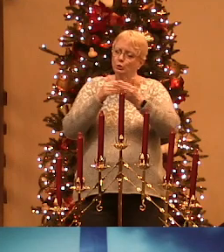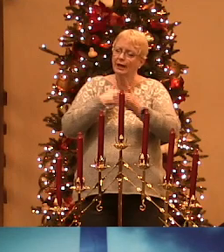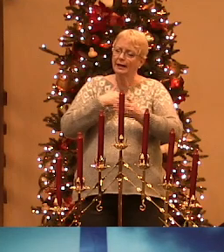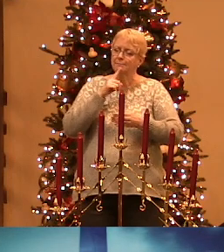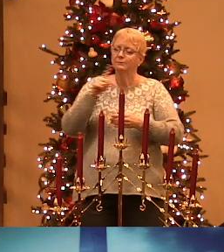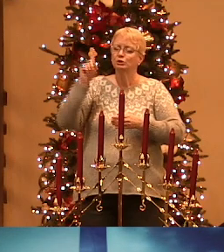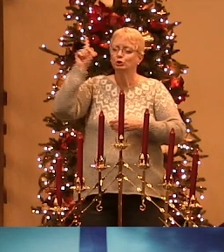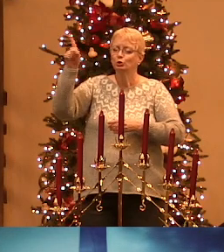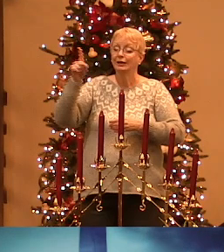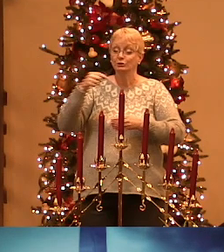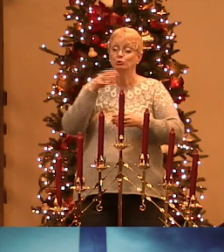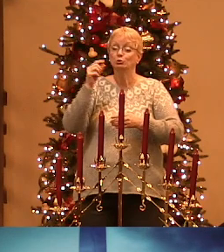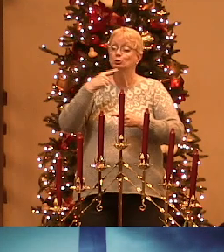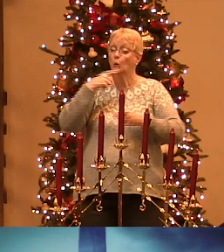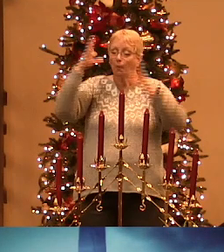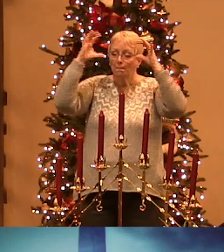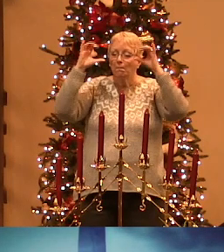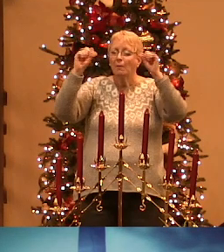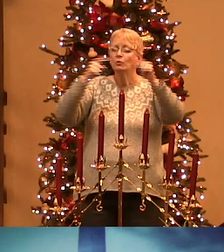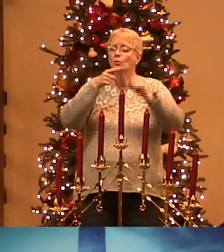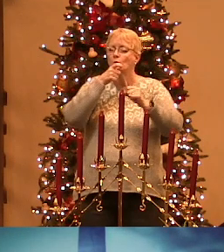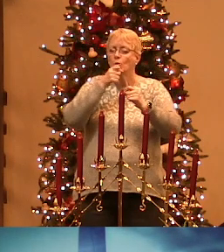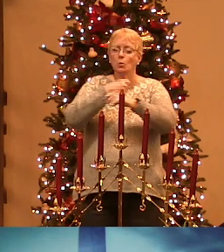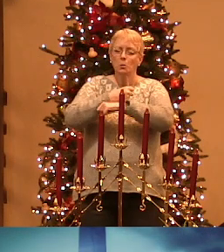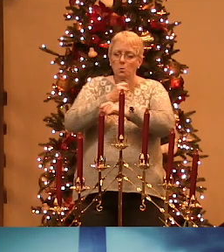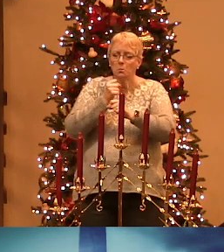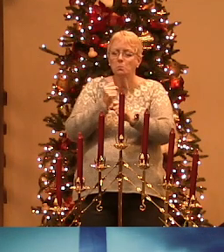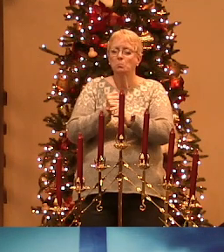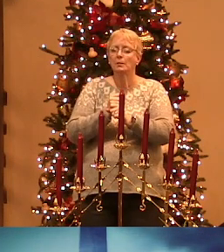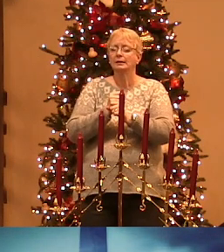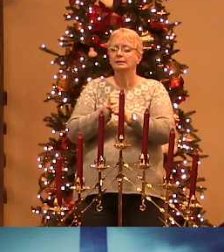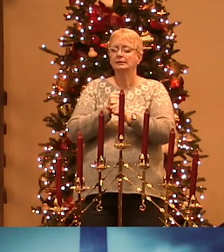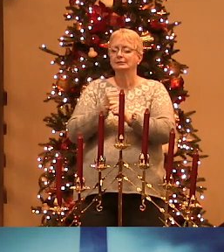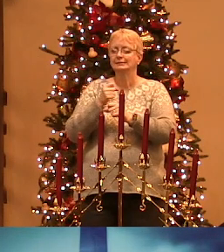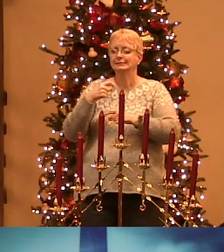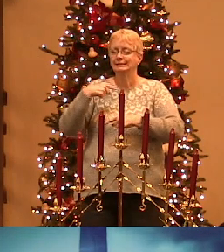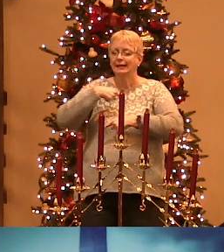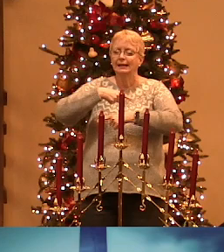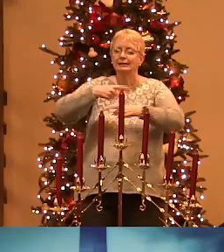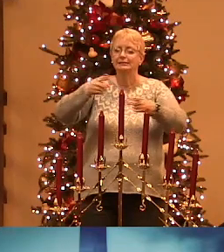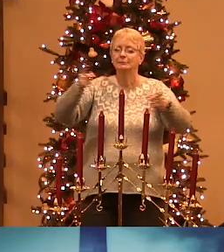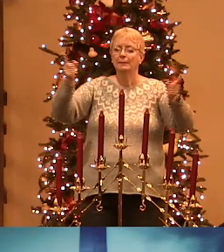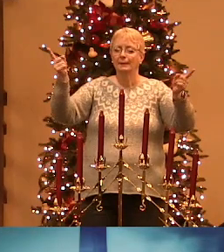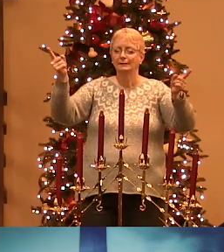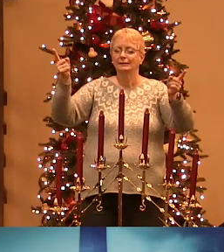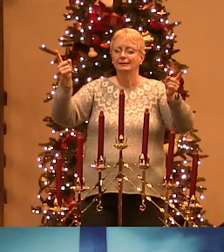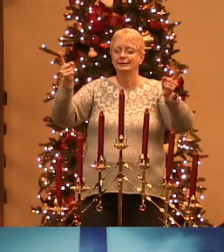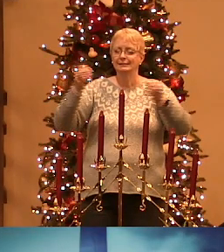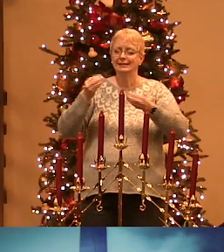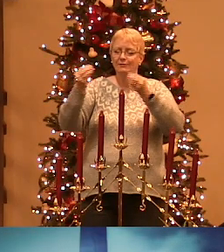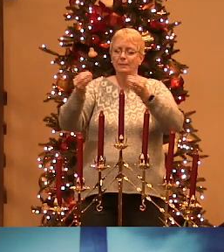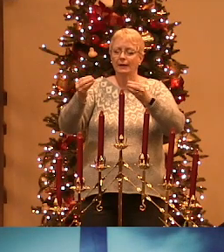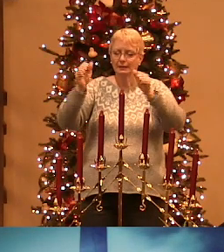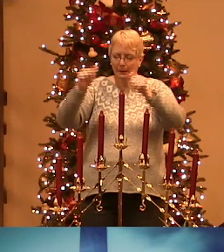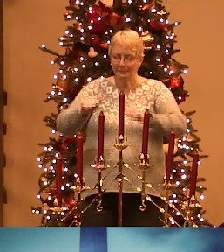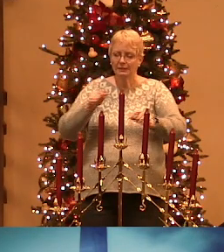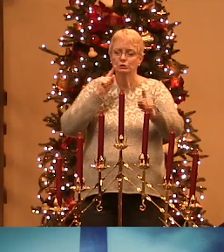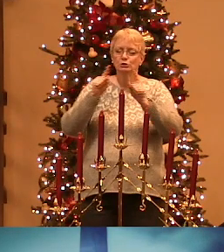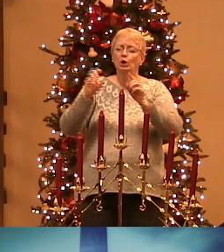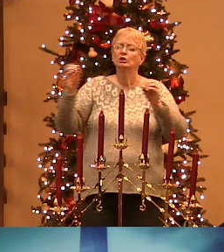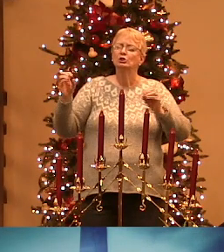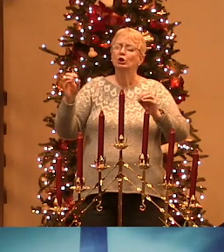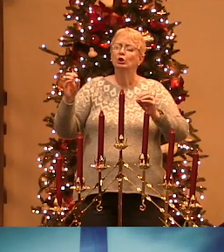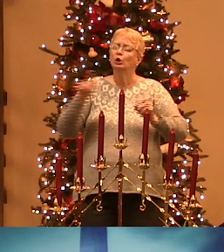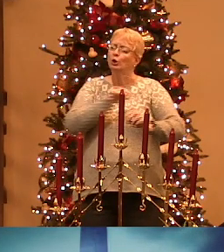As you told Moses, who made the mouth and the tongue? Who gives man the ability to talk? And so, Lord,